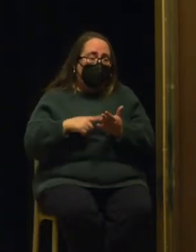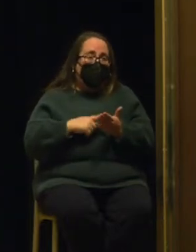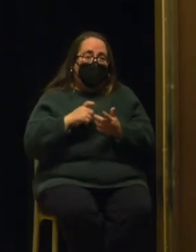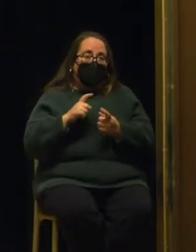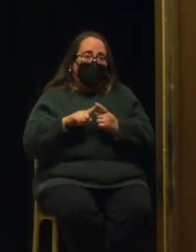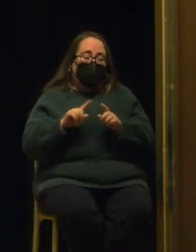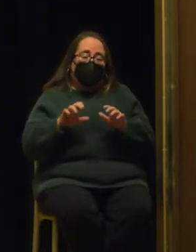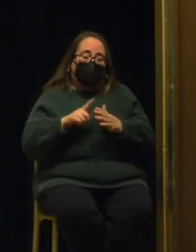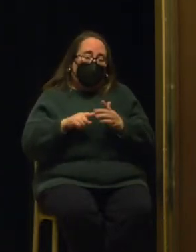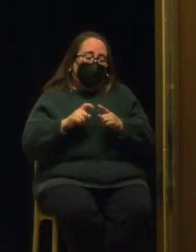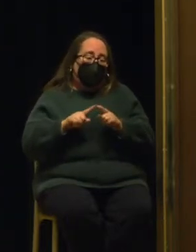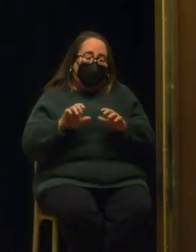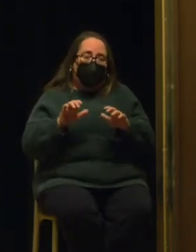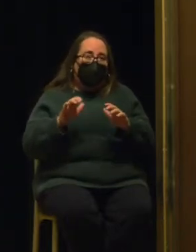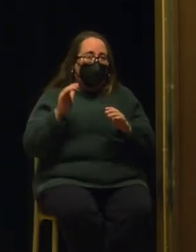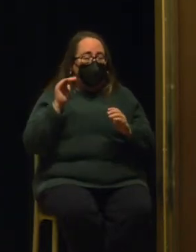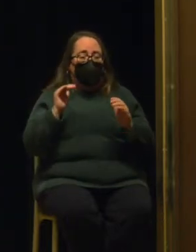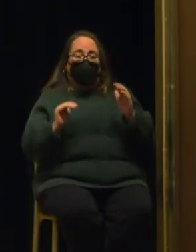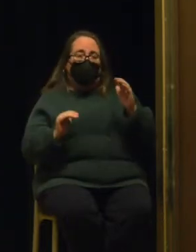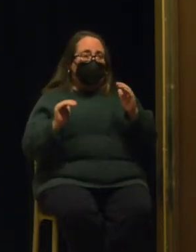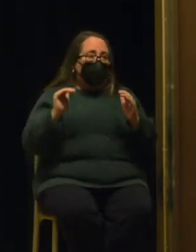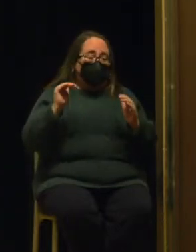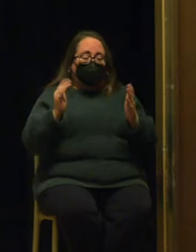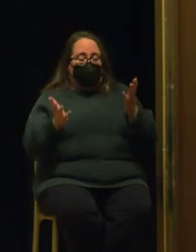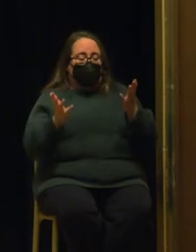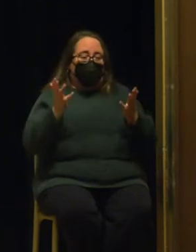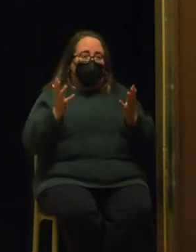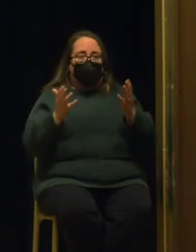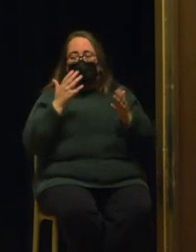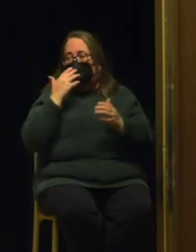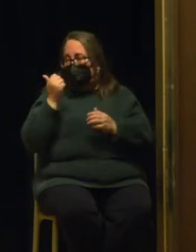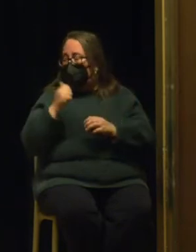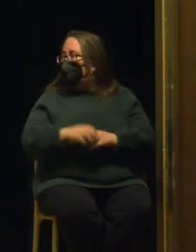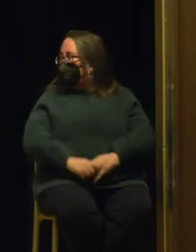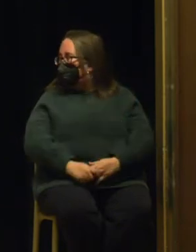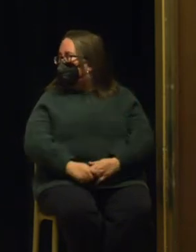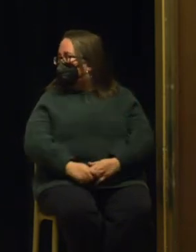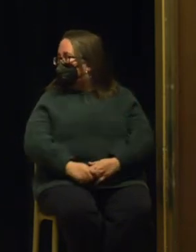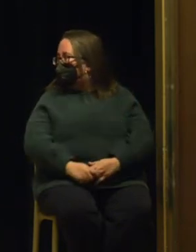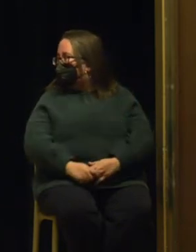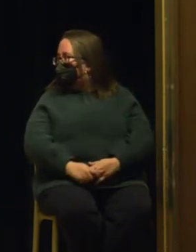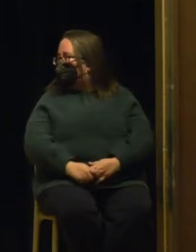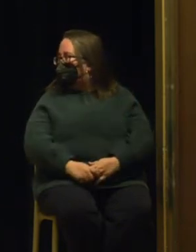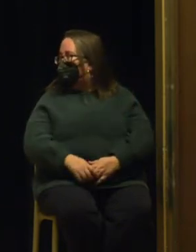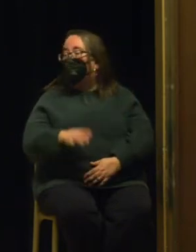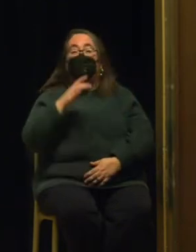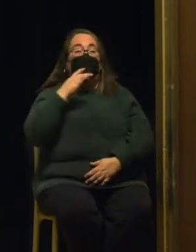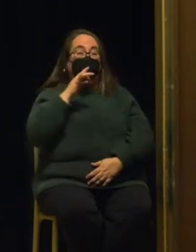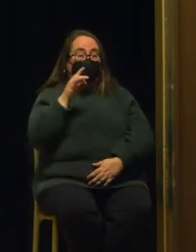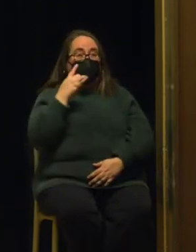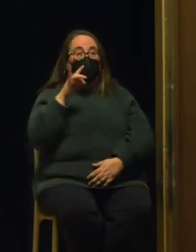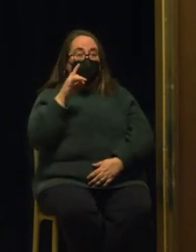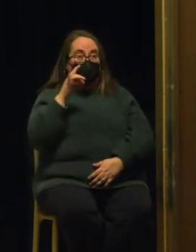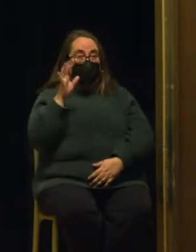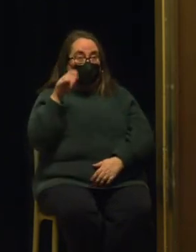to do it. You have to jump through hoops. And let me tell you another thing. At 18, they leave you.